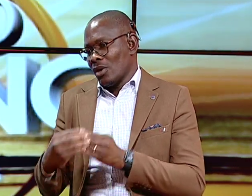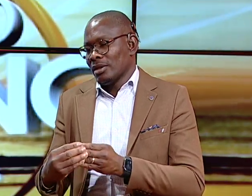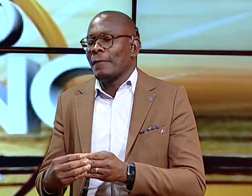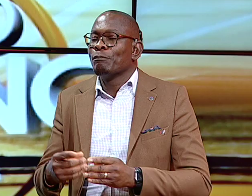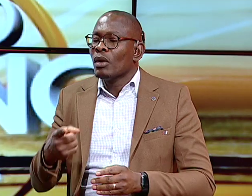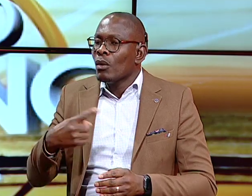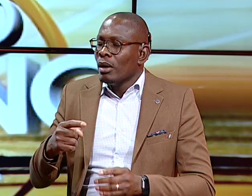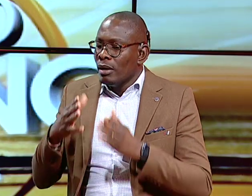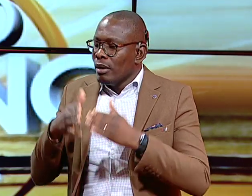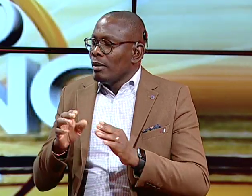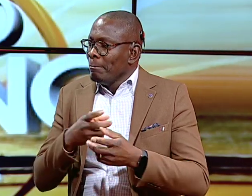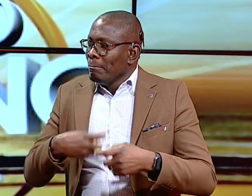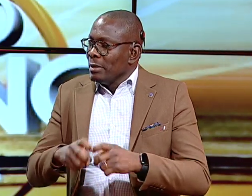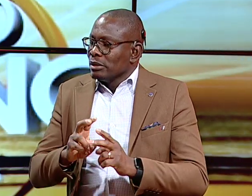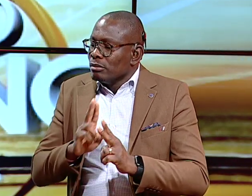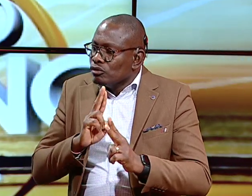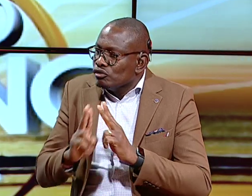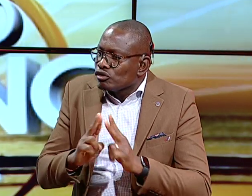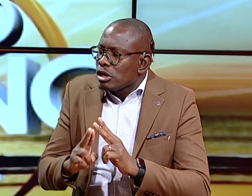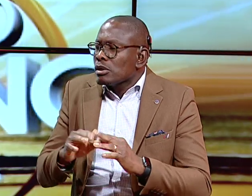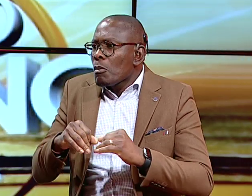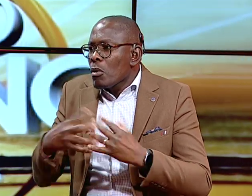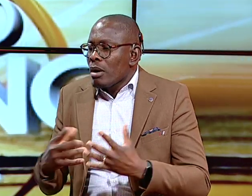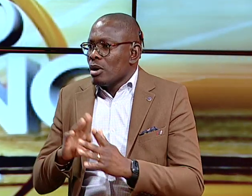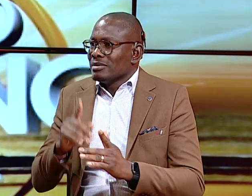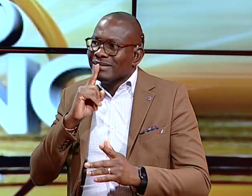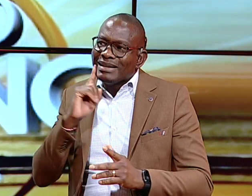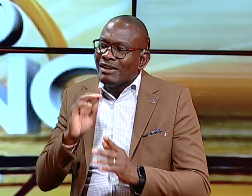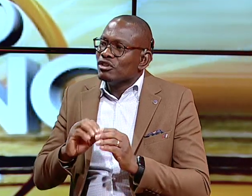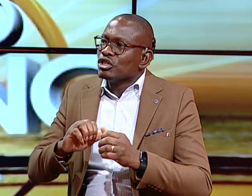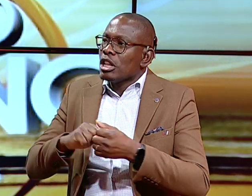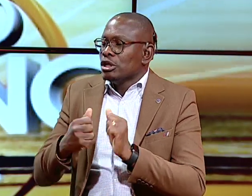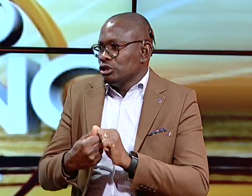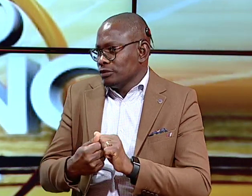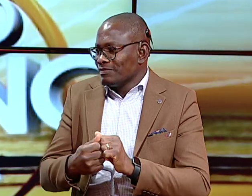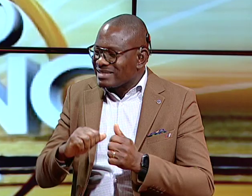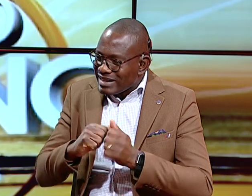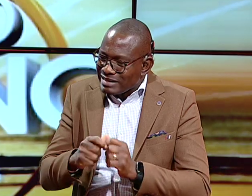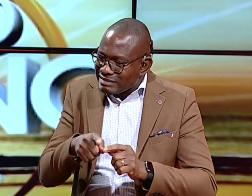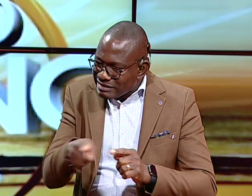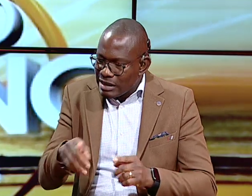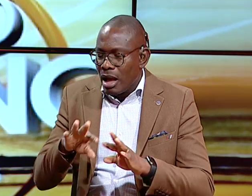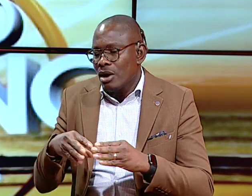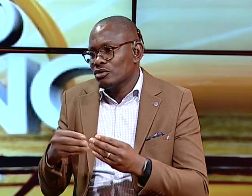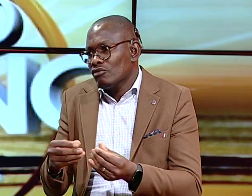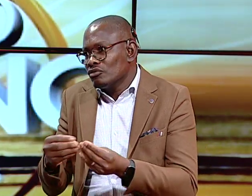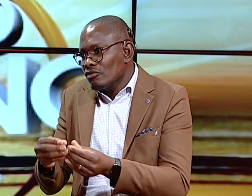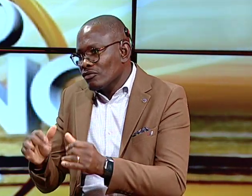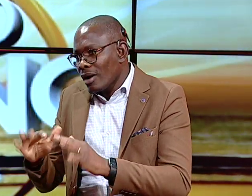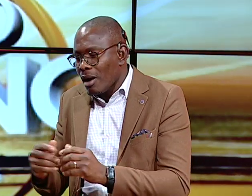to showcase international leadership and also to make sure that we can address those challenges